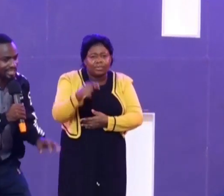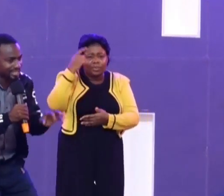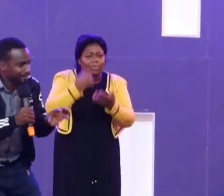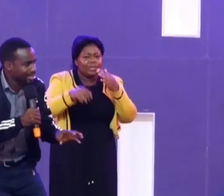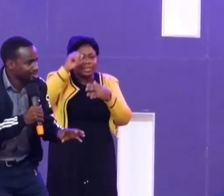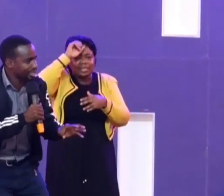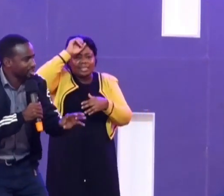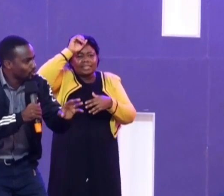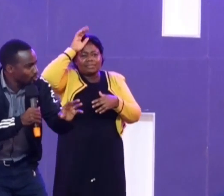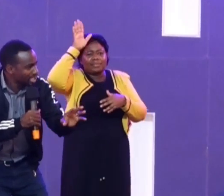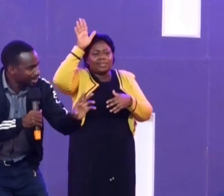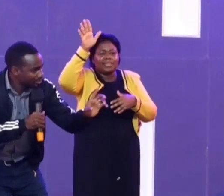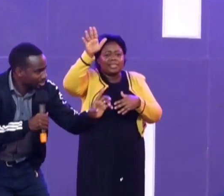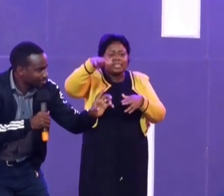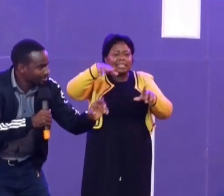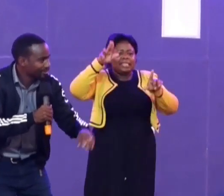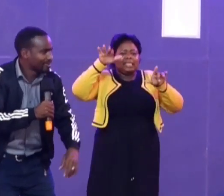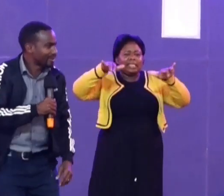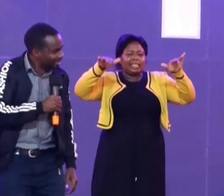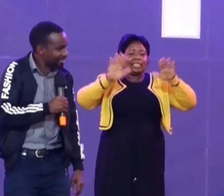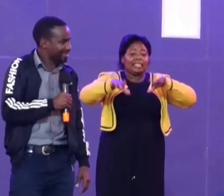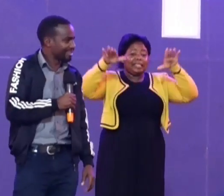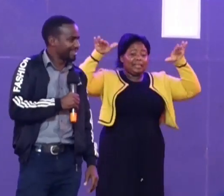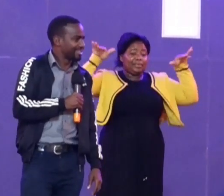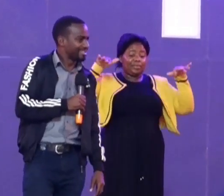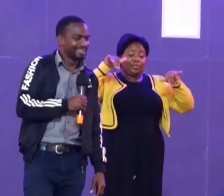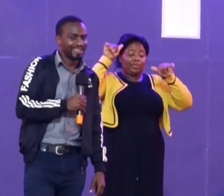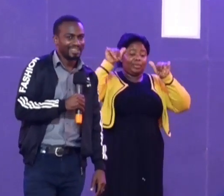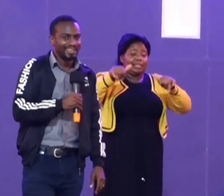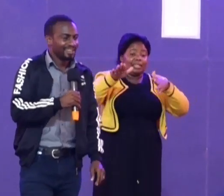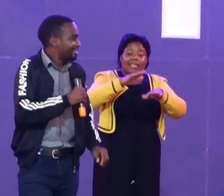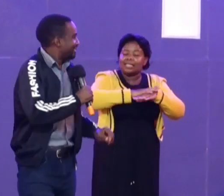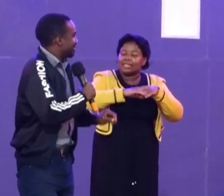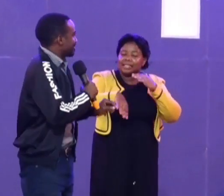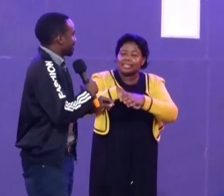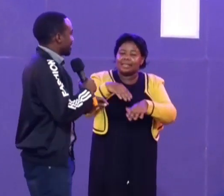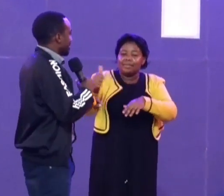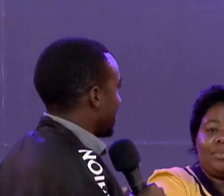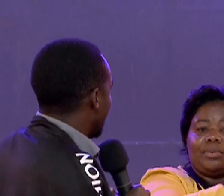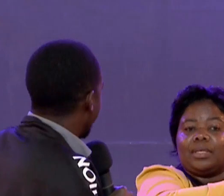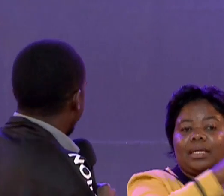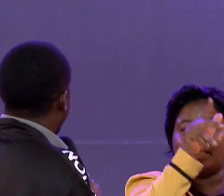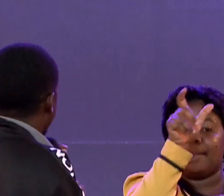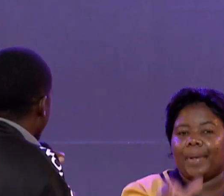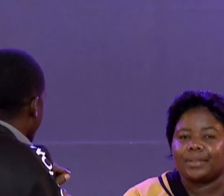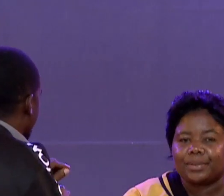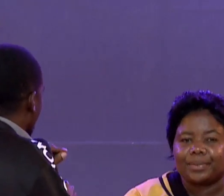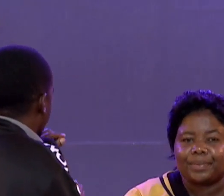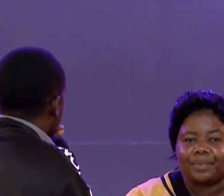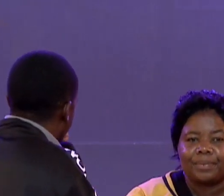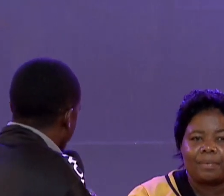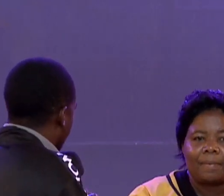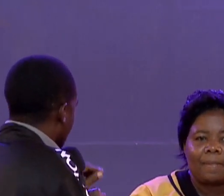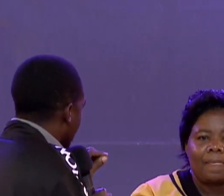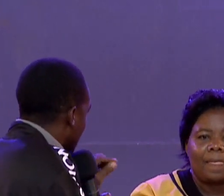Ekinneewunyisa entebe ye Katonda yagikuuma tebagikwatako. What amazes me, the seat of this king, the Lord reserved it, no one touched it. The king is